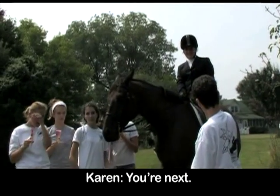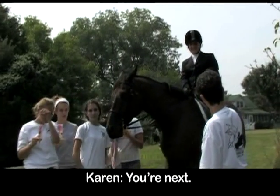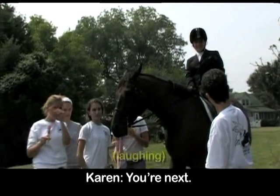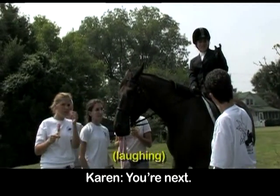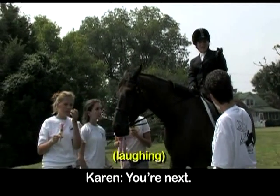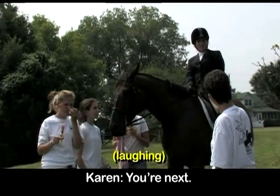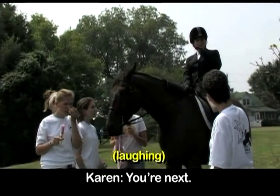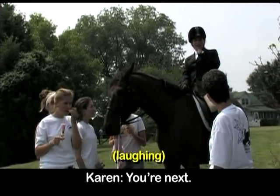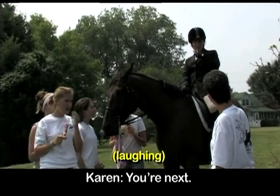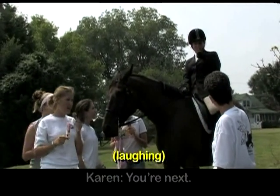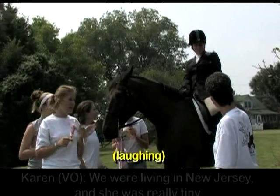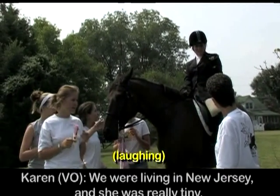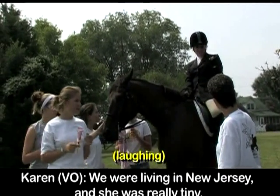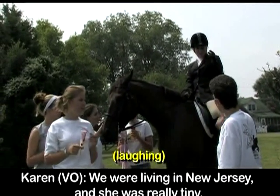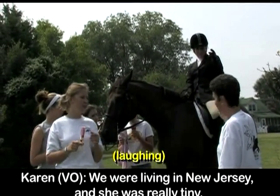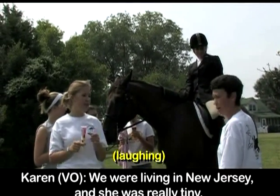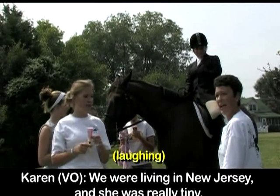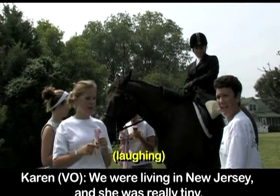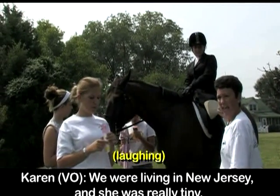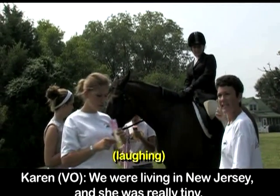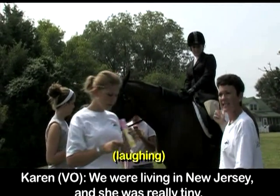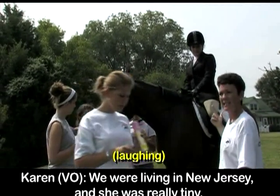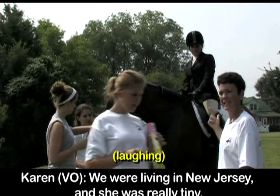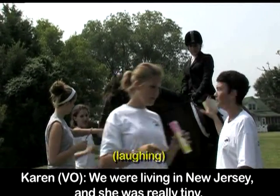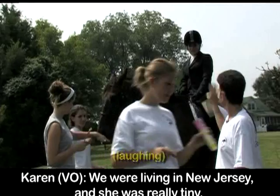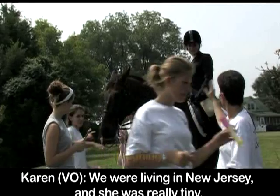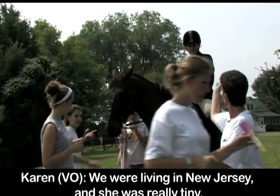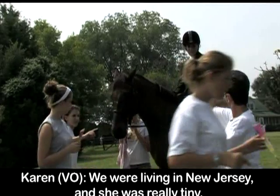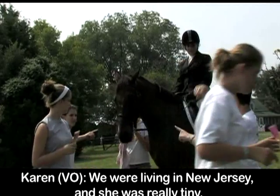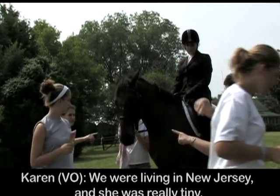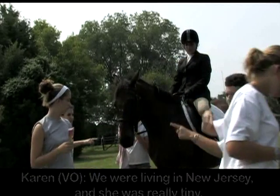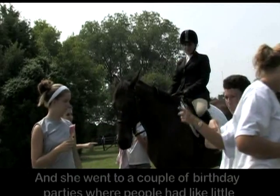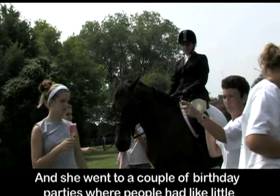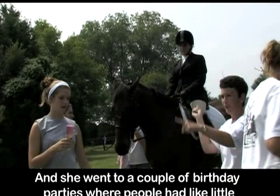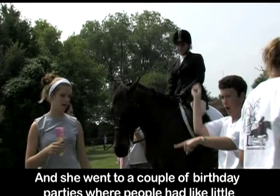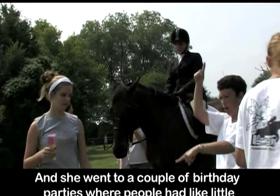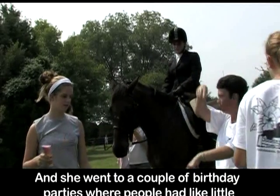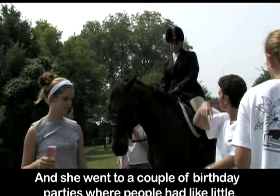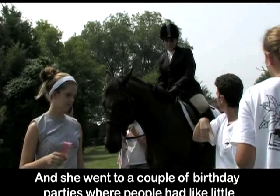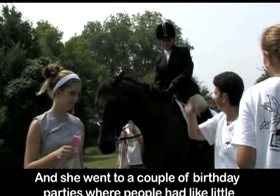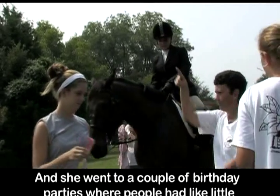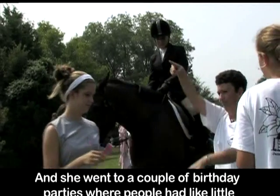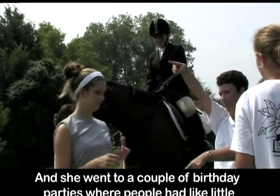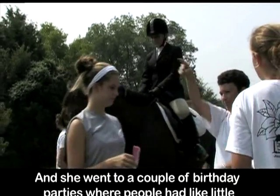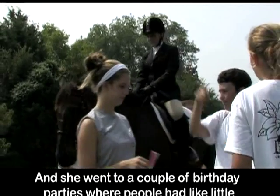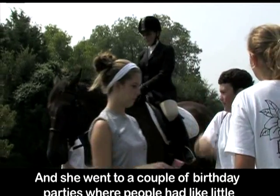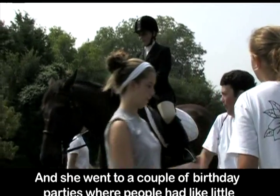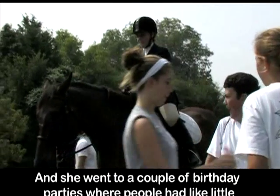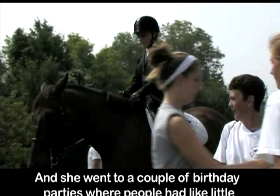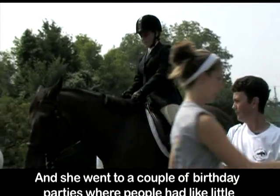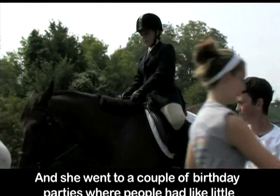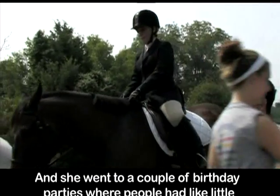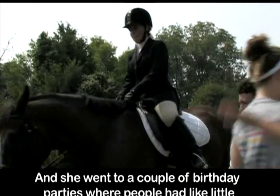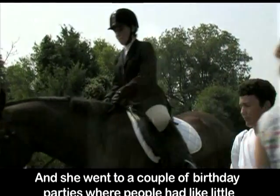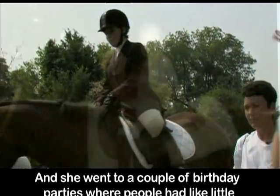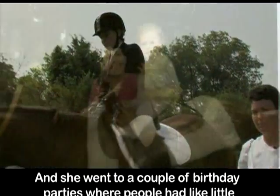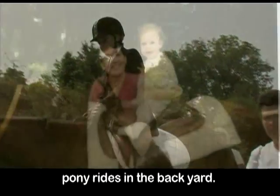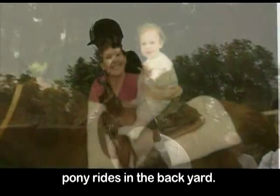Yeah, next. We were living in New Jersey. She was really tiny, and she went to a couple of birthday parties where people have like little pony